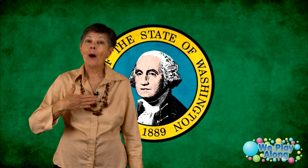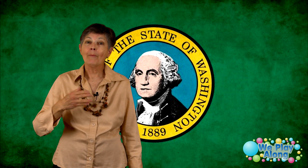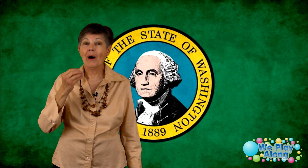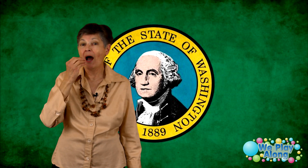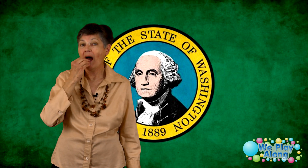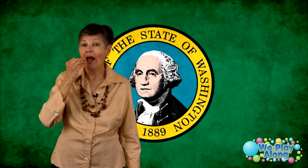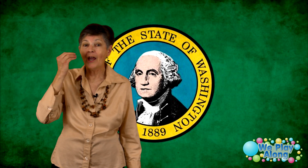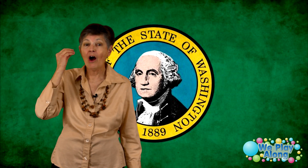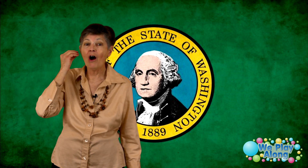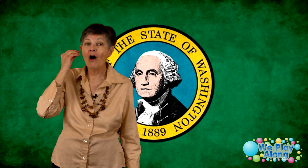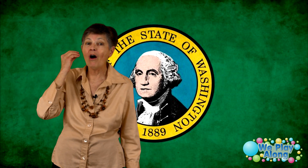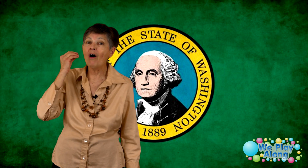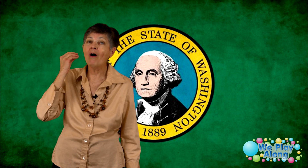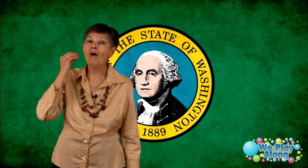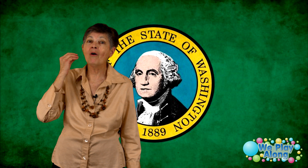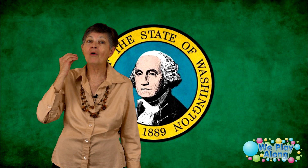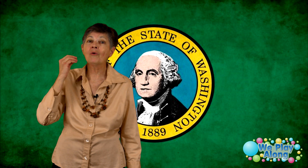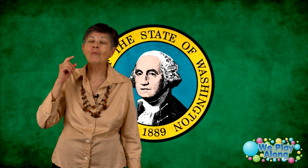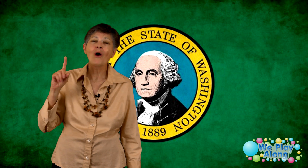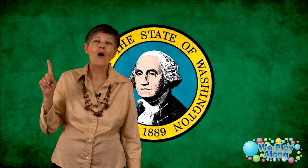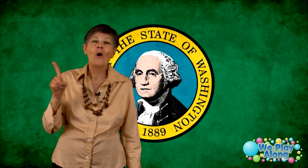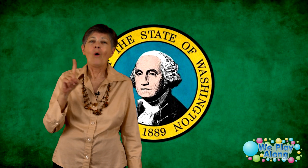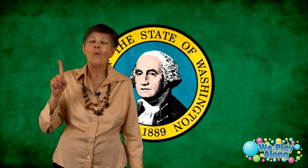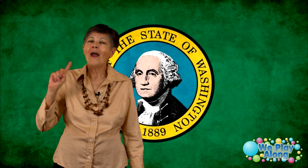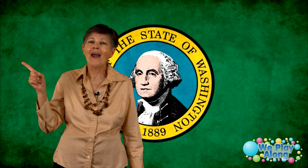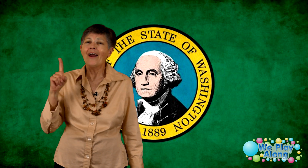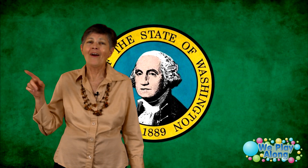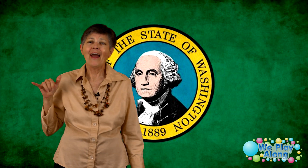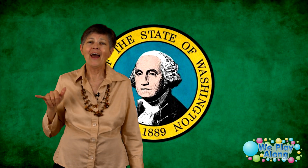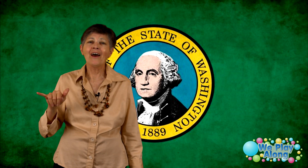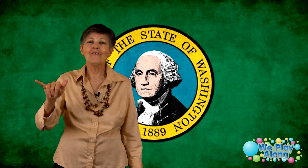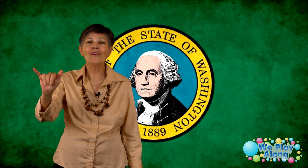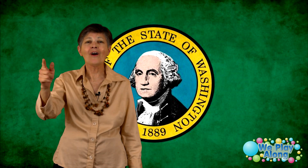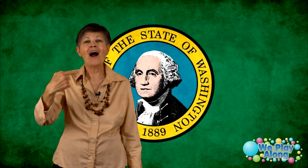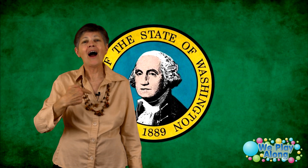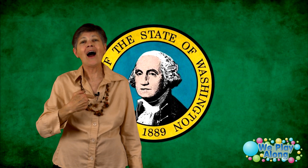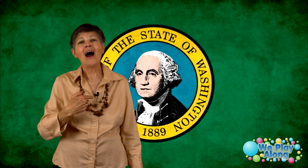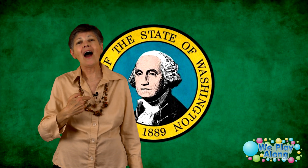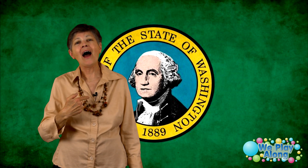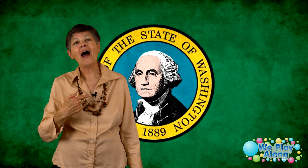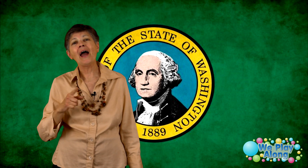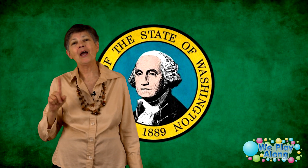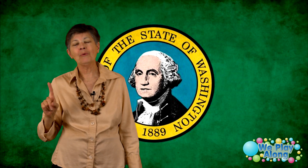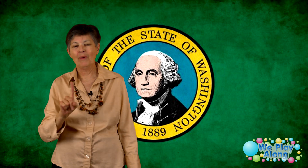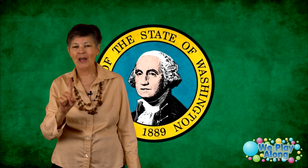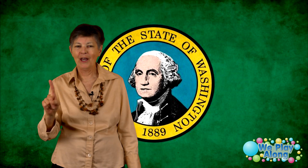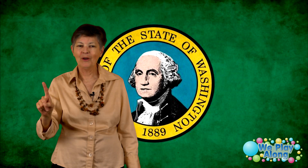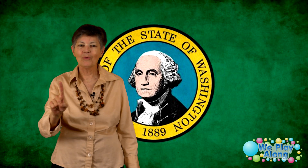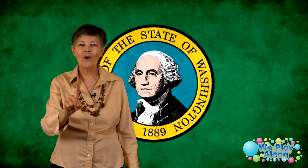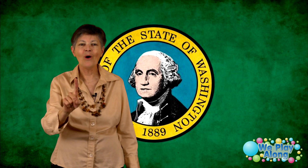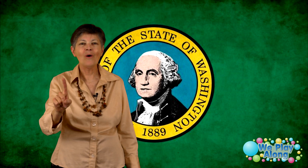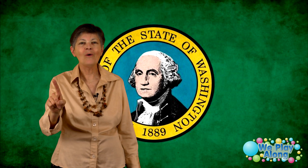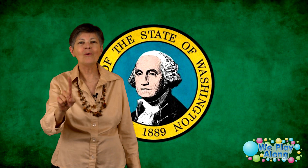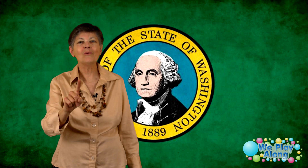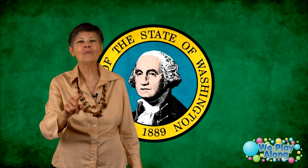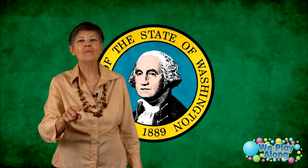Washington, my home, wherever I may